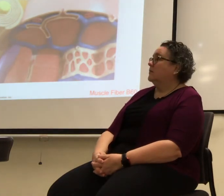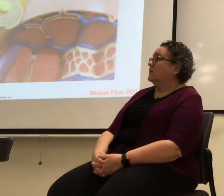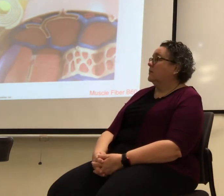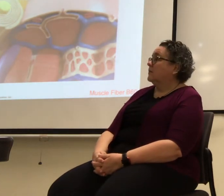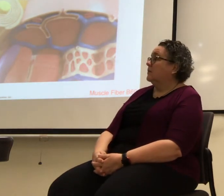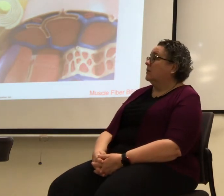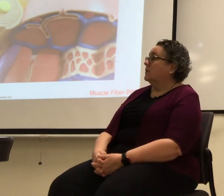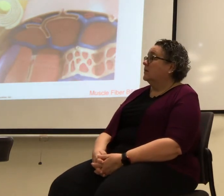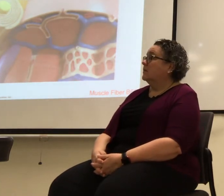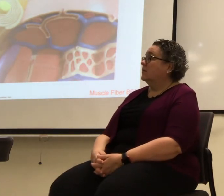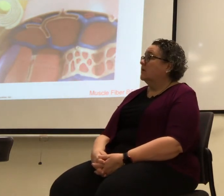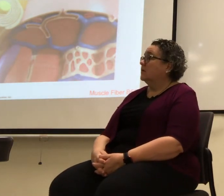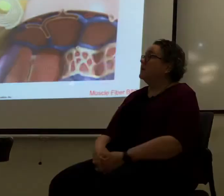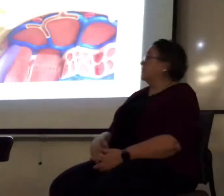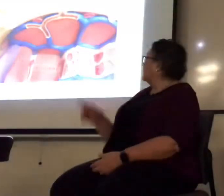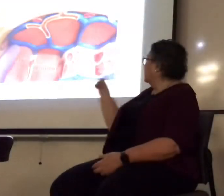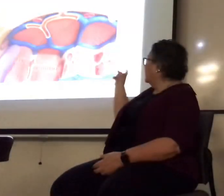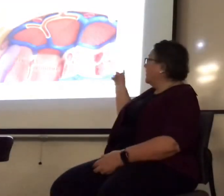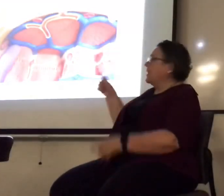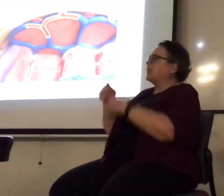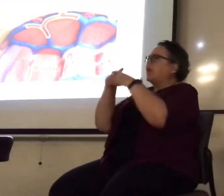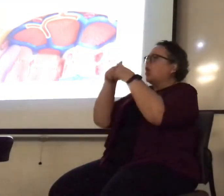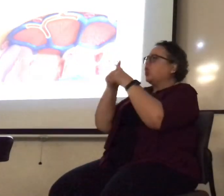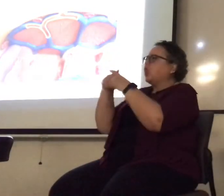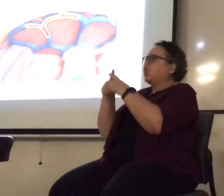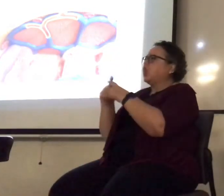Go to 13.